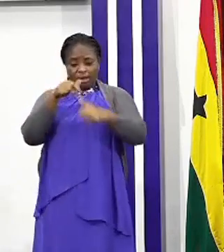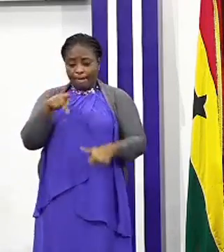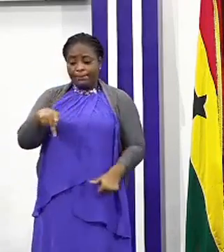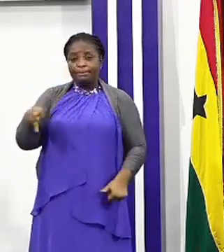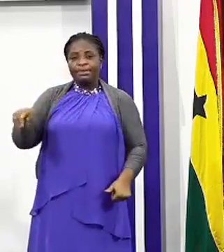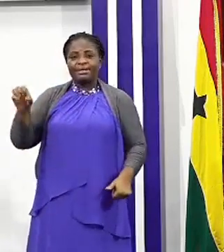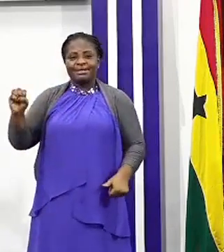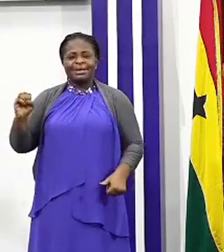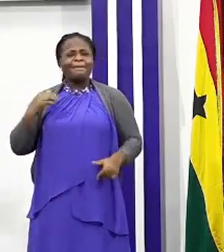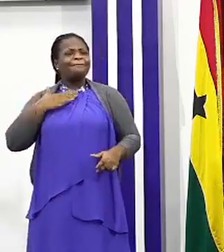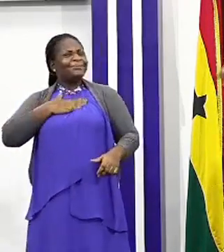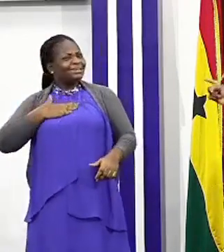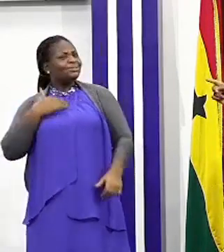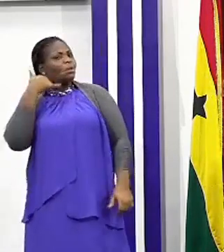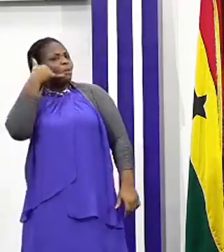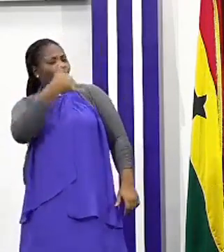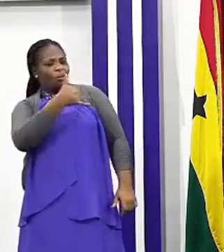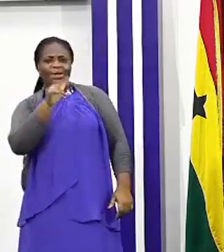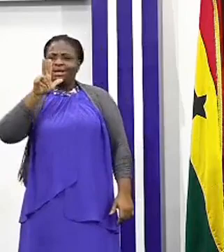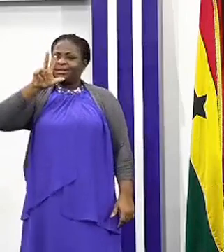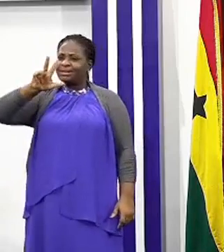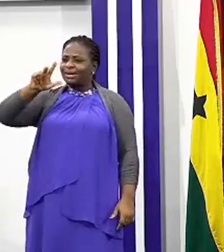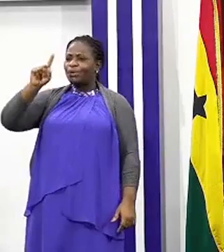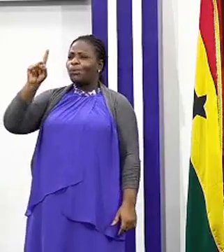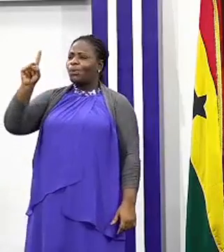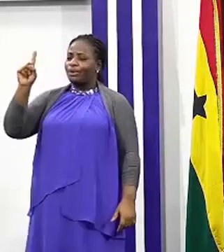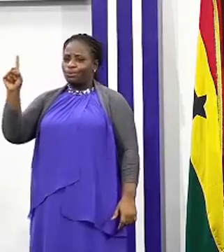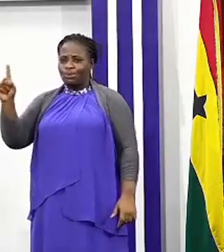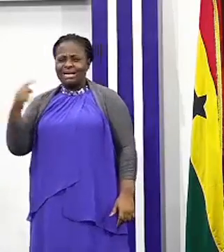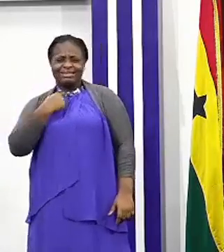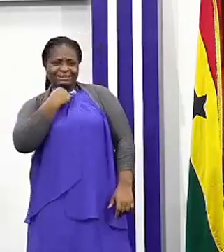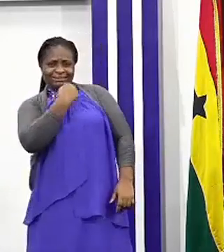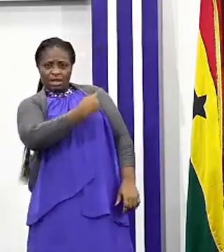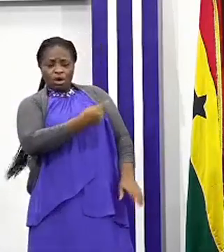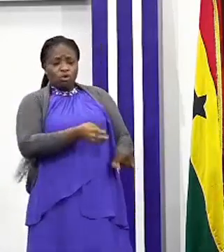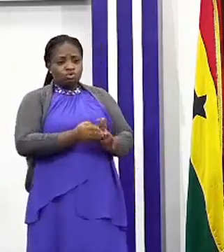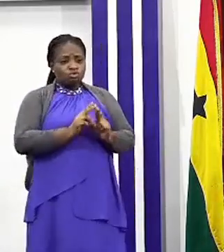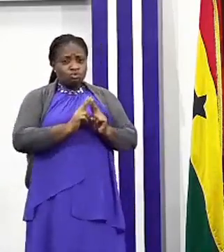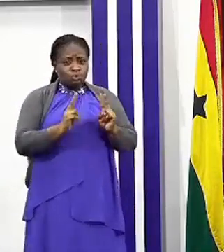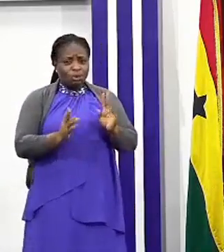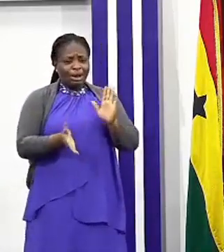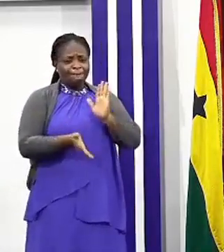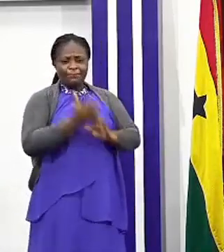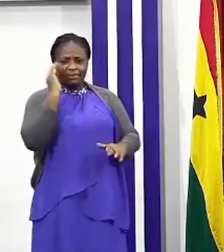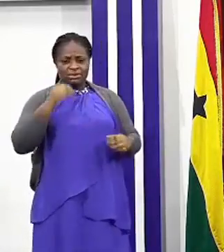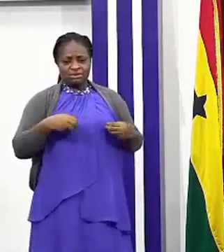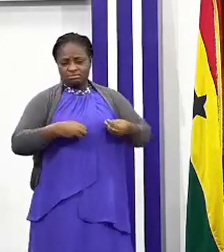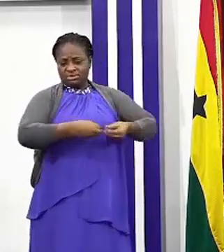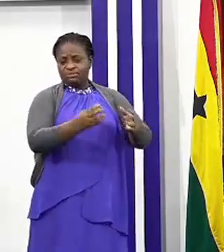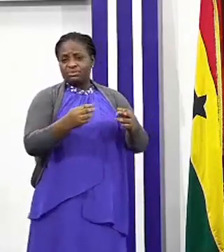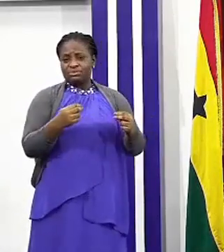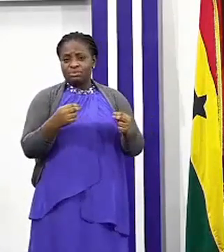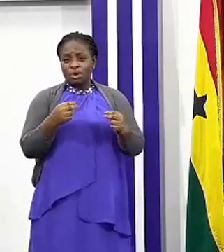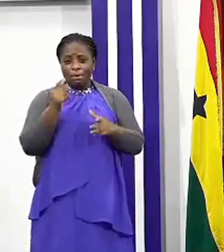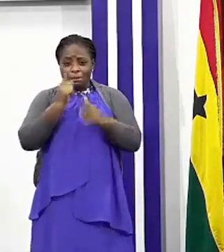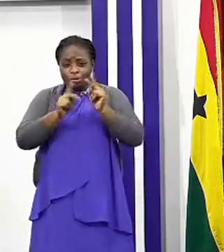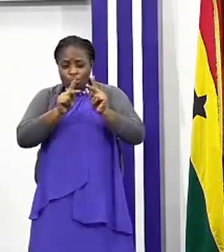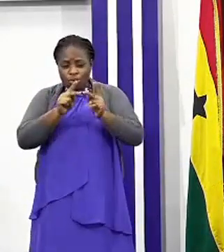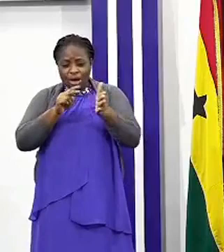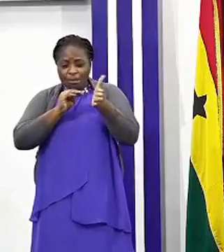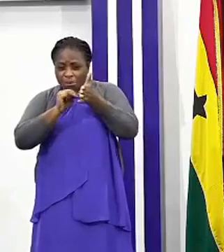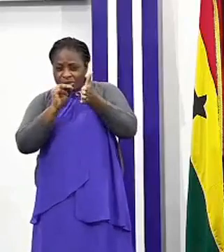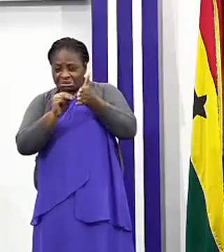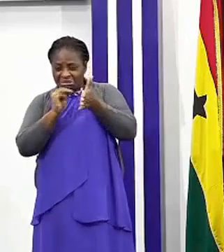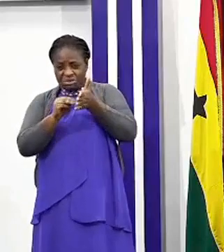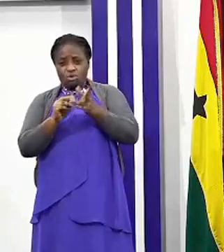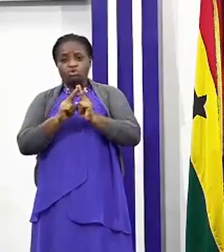also call 311, give us the feedback so that we can quickly feed it to those who are monitoring the supervision. The gaps can